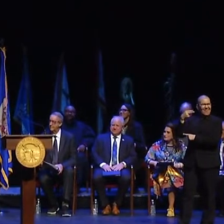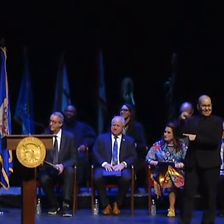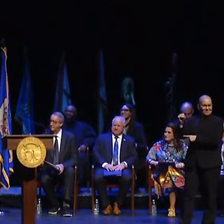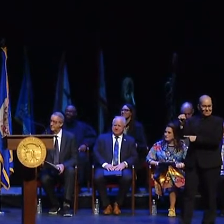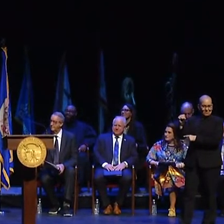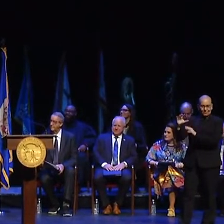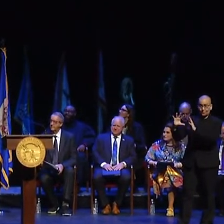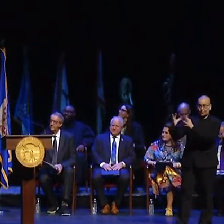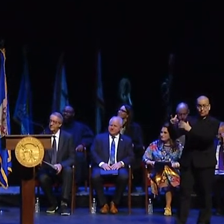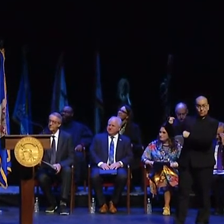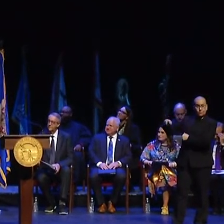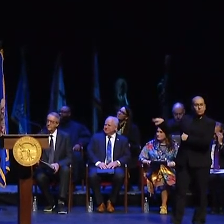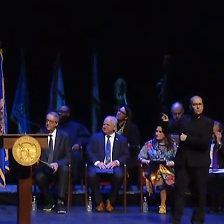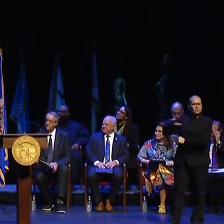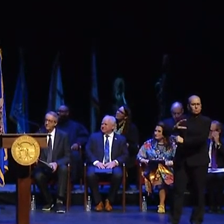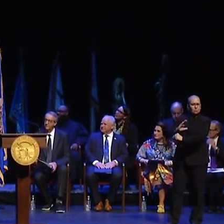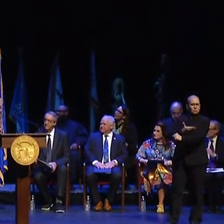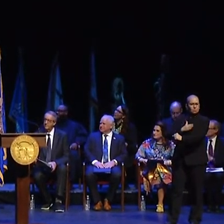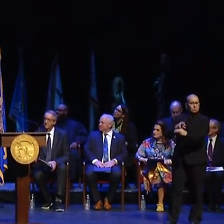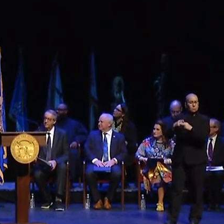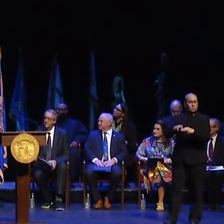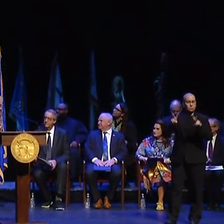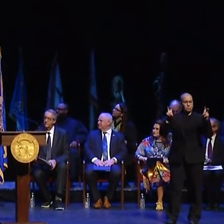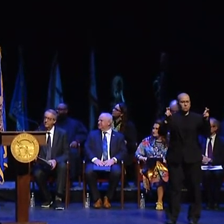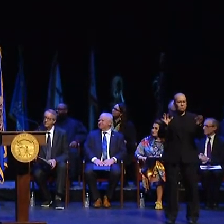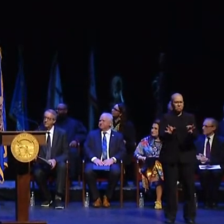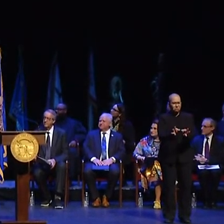Gifts, arranged by Mike Forbes.